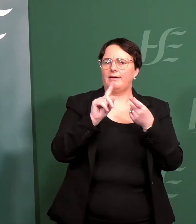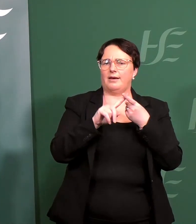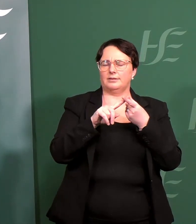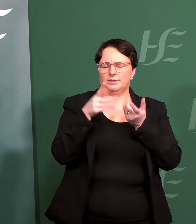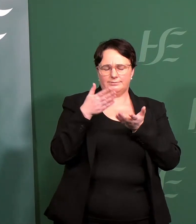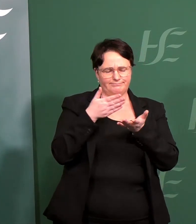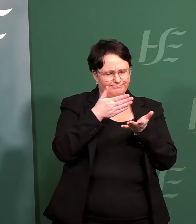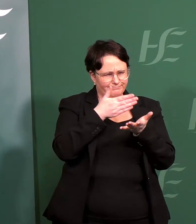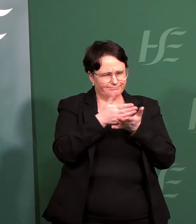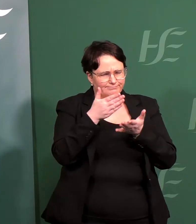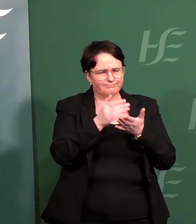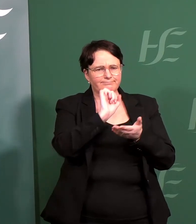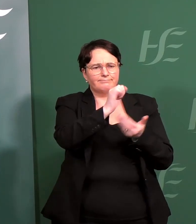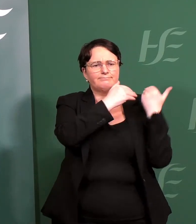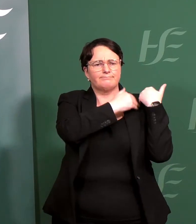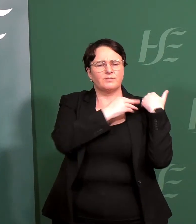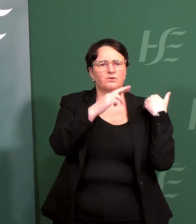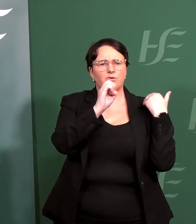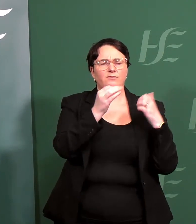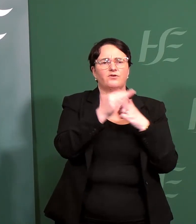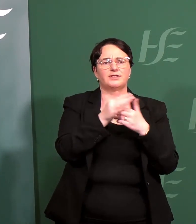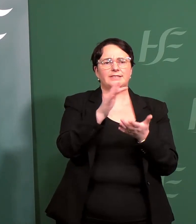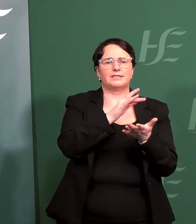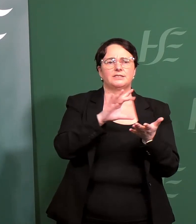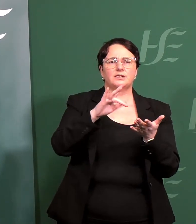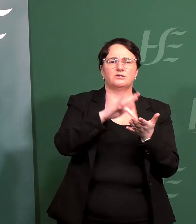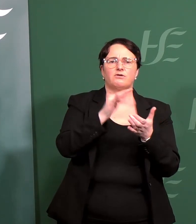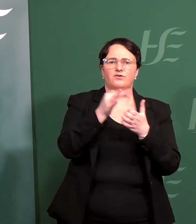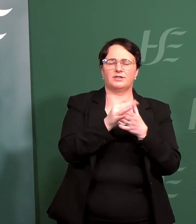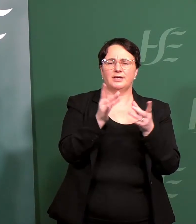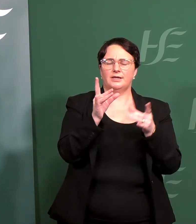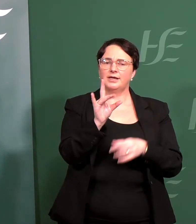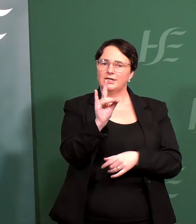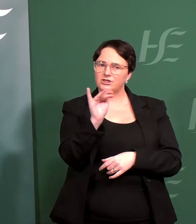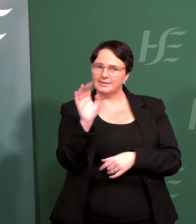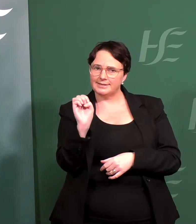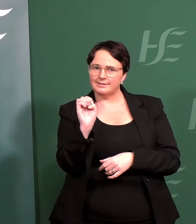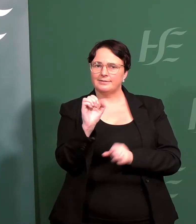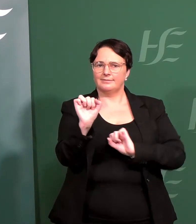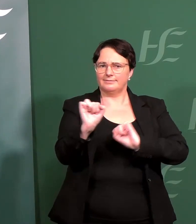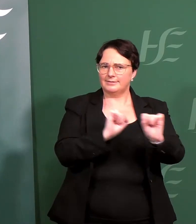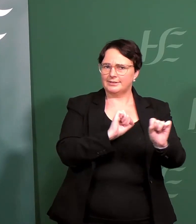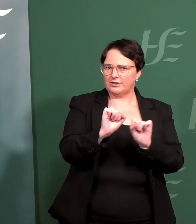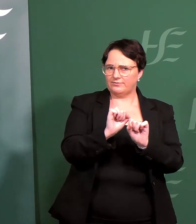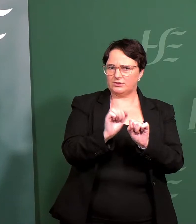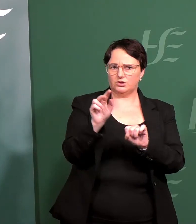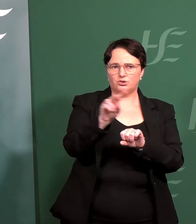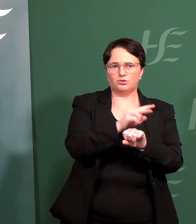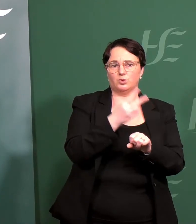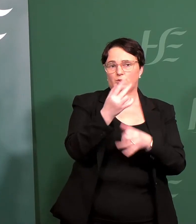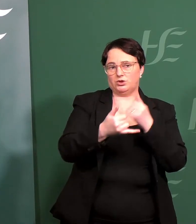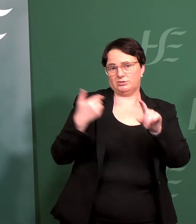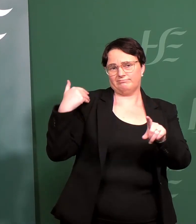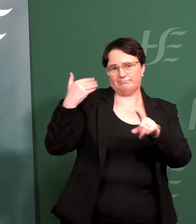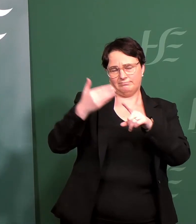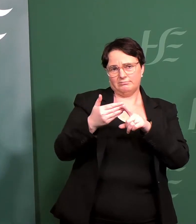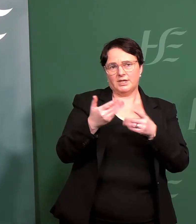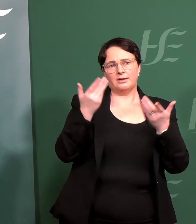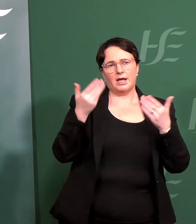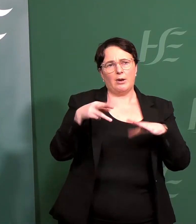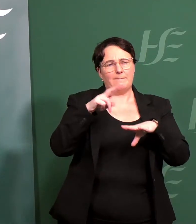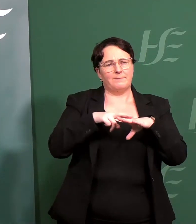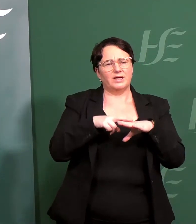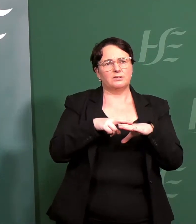Clarity on the role of the centre of the HSE and the services. I think throughout this period, we got a better